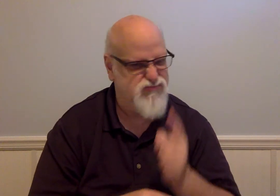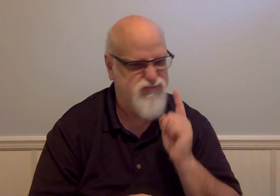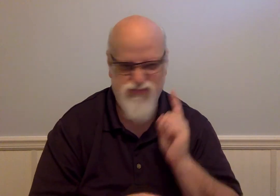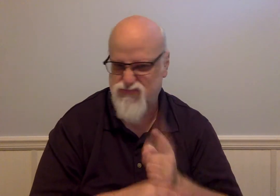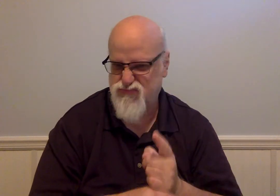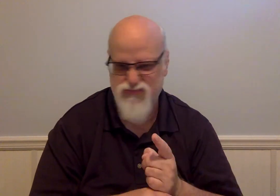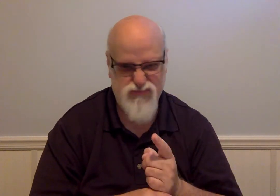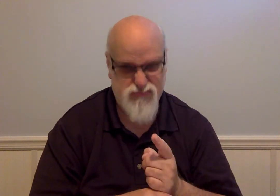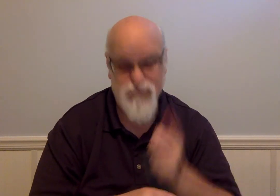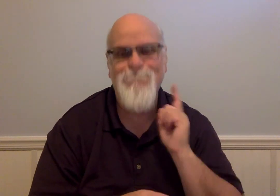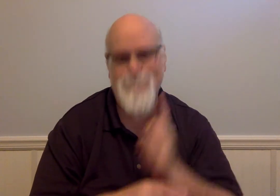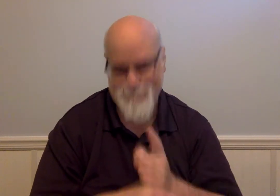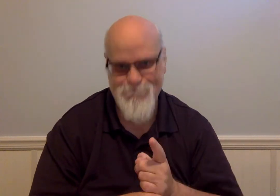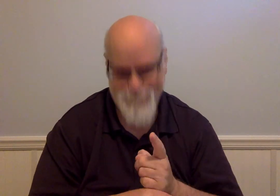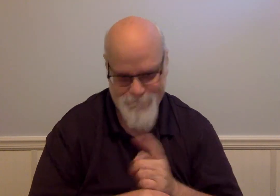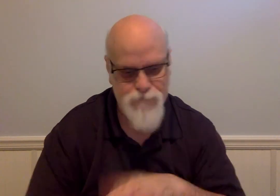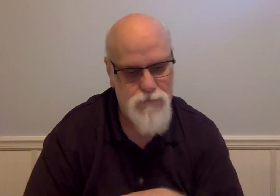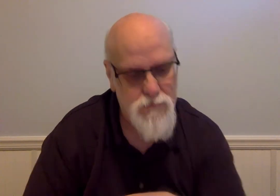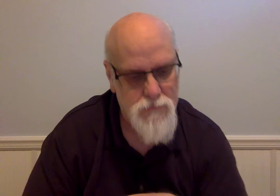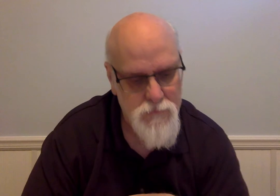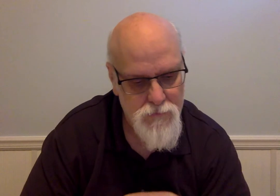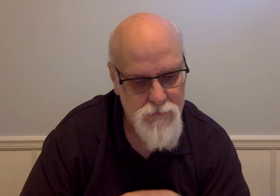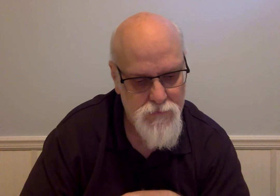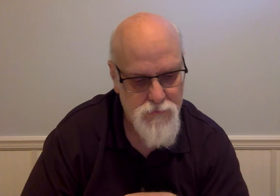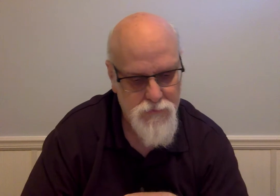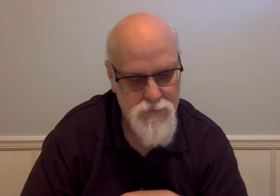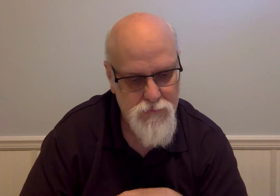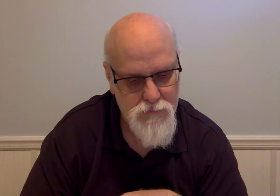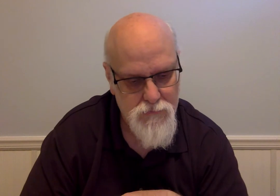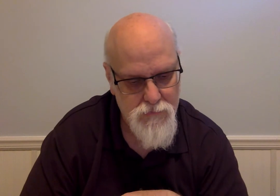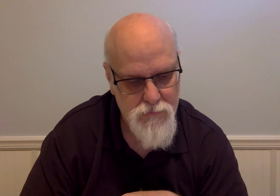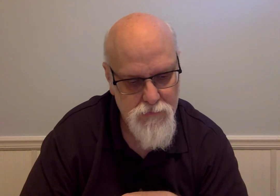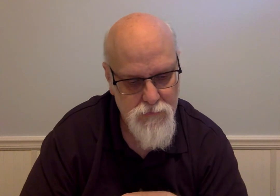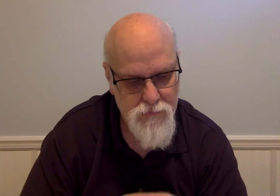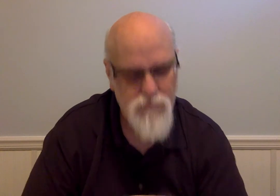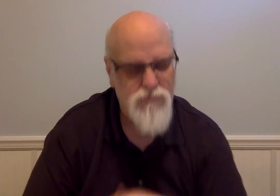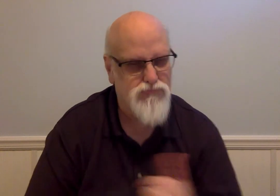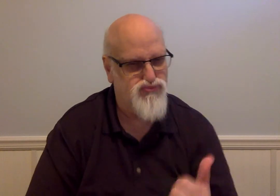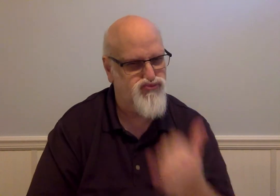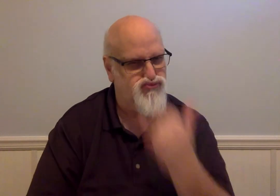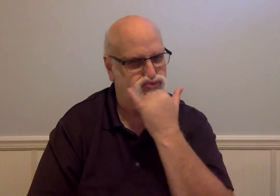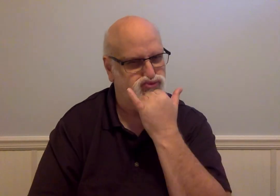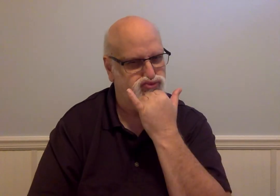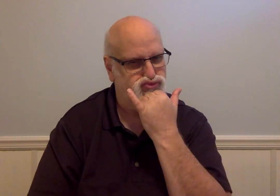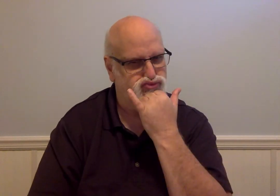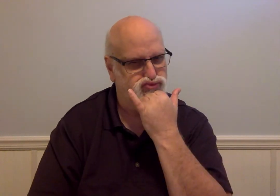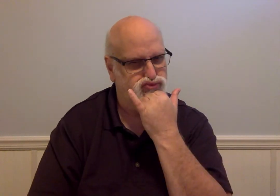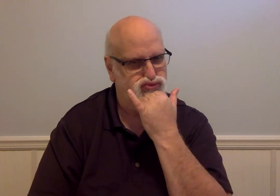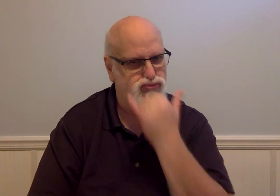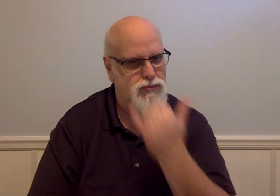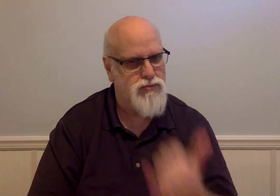Or you're not right. You shake your head. So you're right or you're not right, meaning you're correct. Oops, I'm